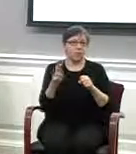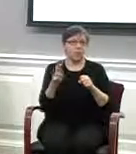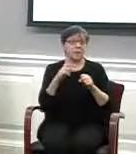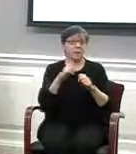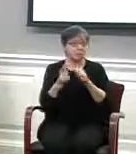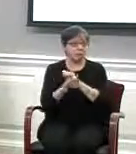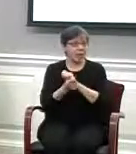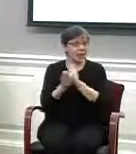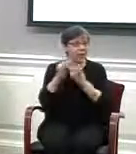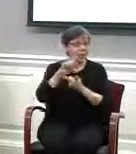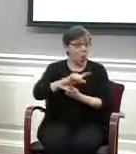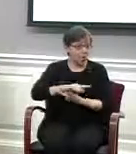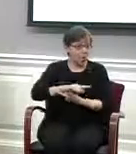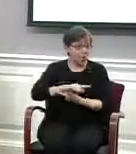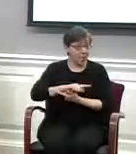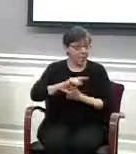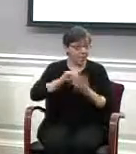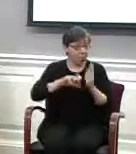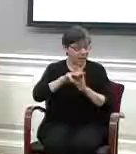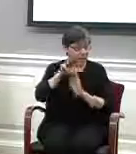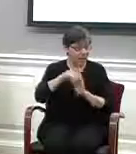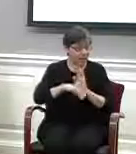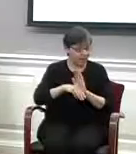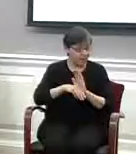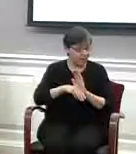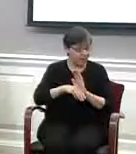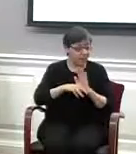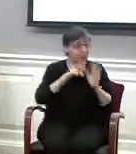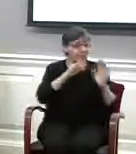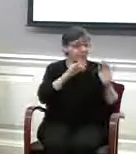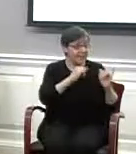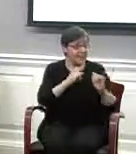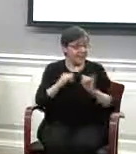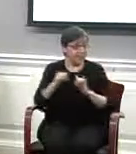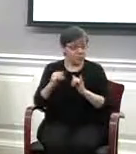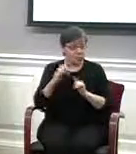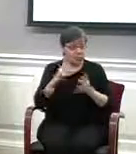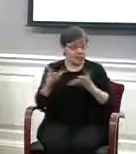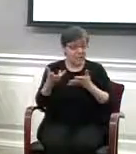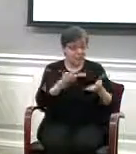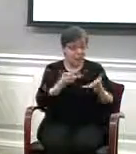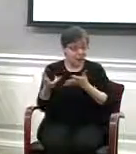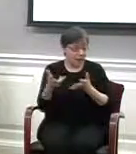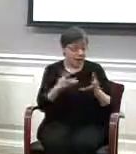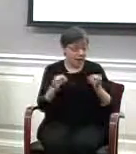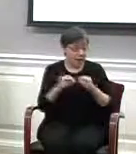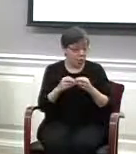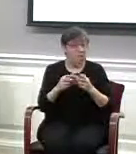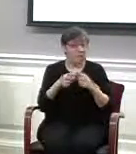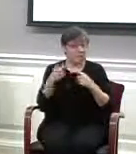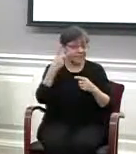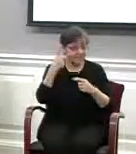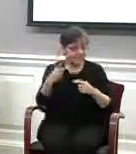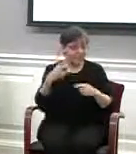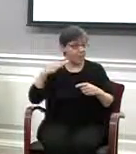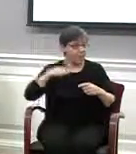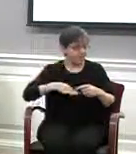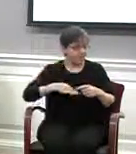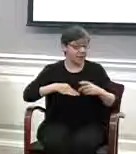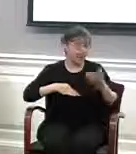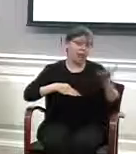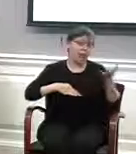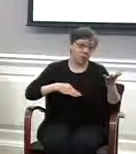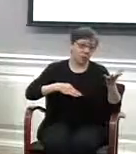the curriculum and approach in some way that the individuals that those professionals are interacting with really see a benefit to their rights being